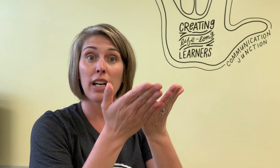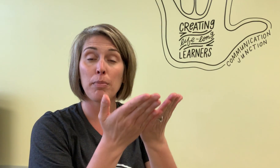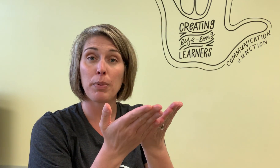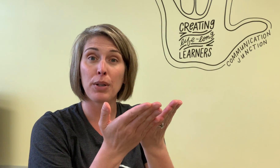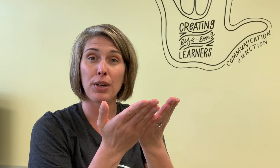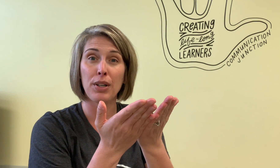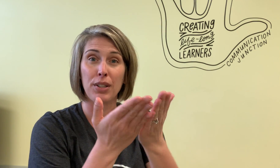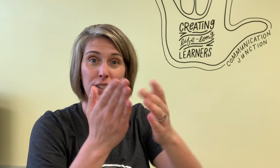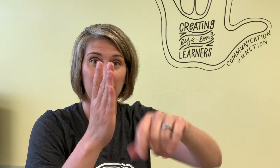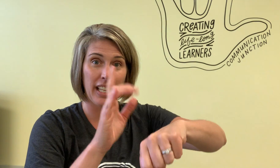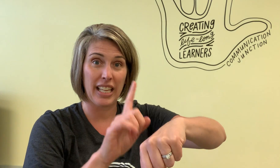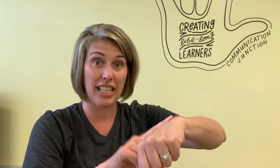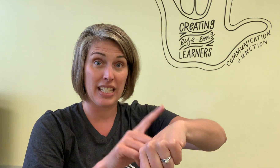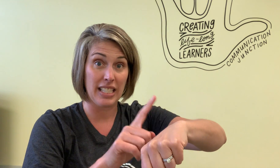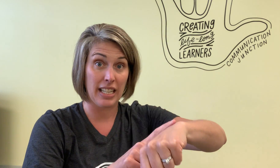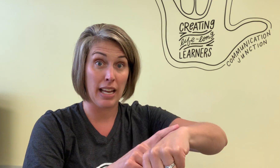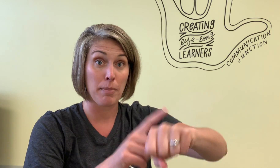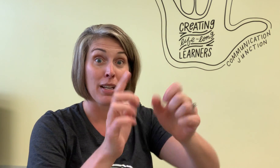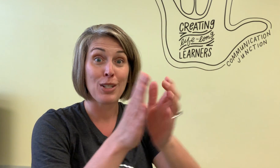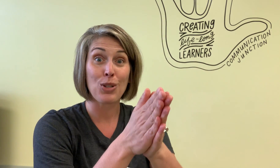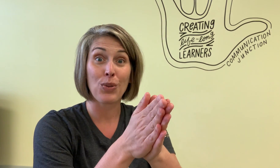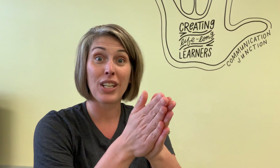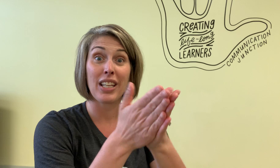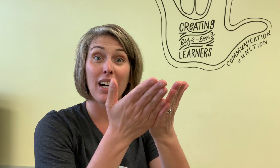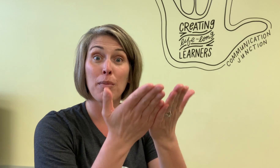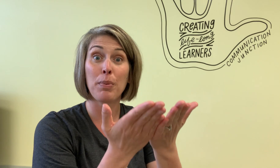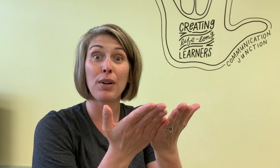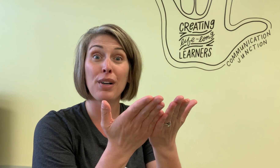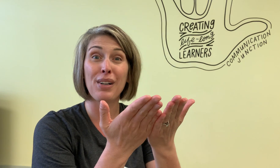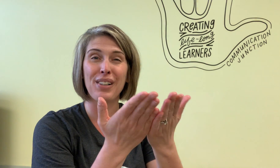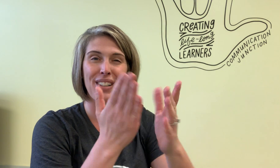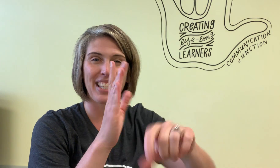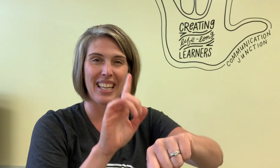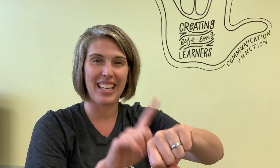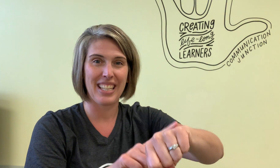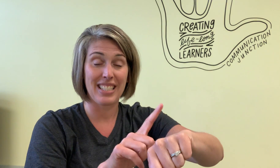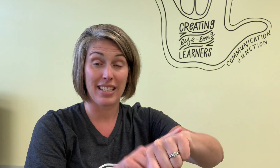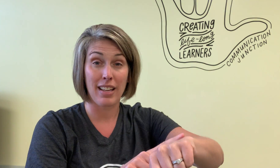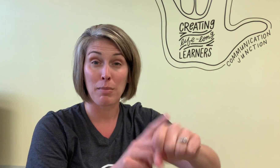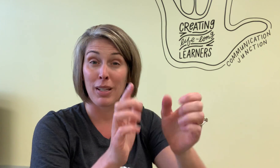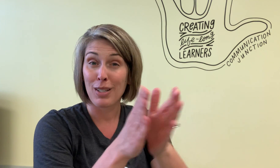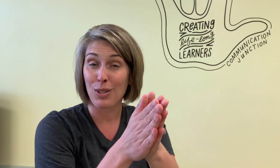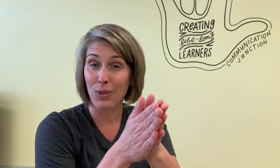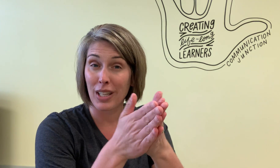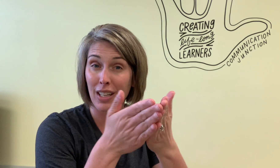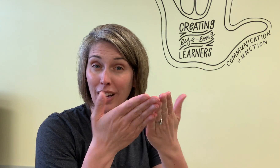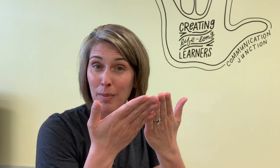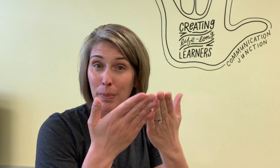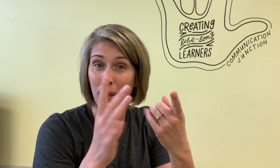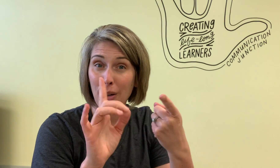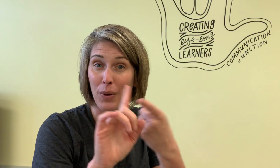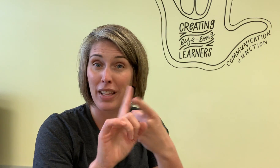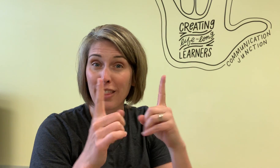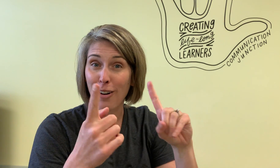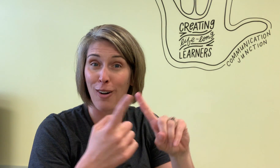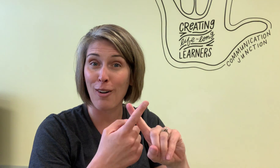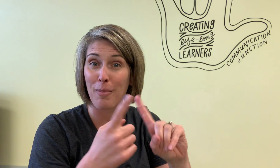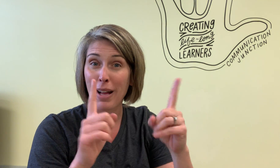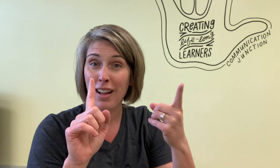a book. It is time to read a book. It is time to read a book with all